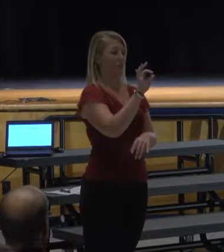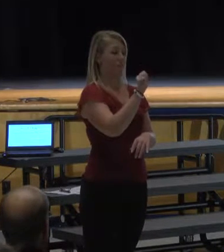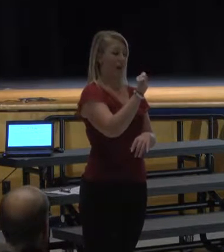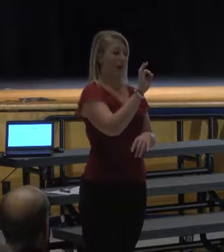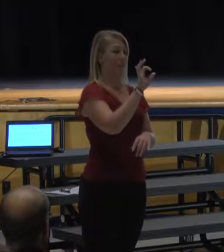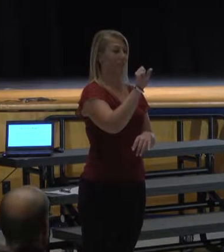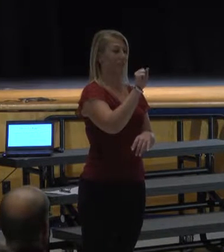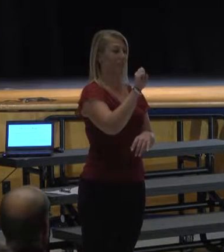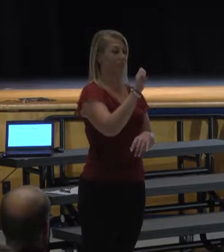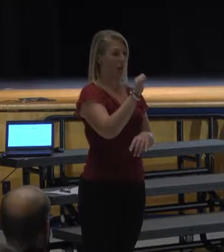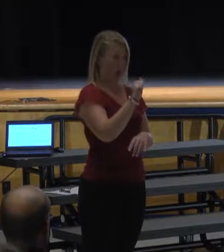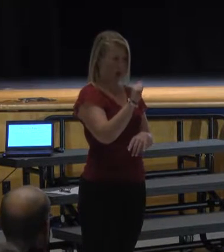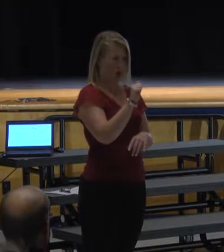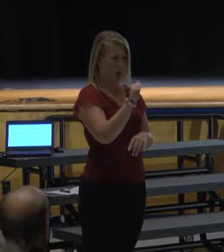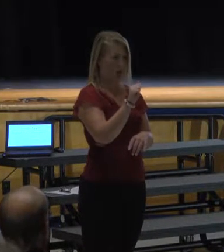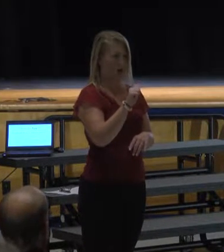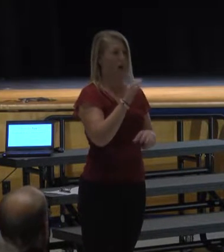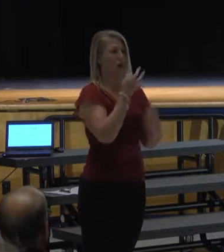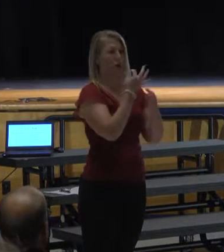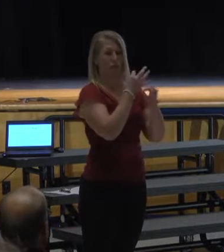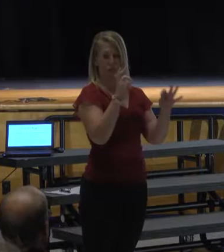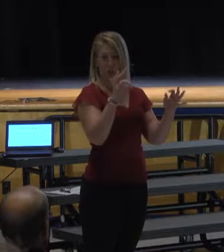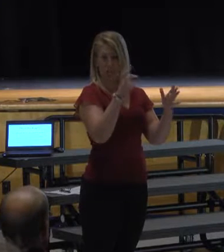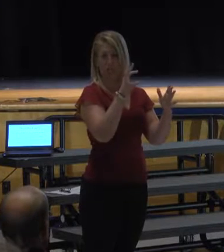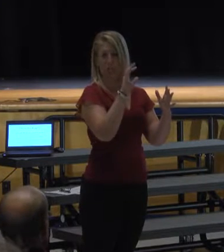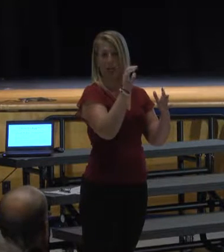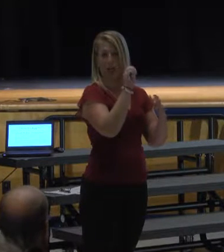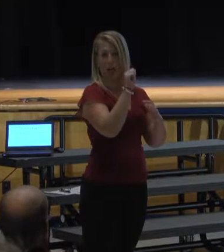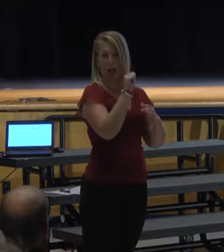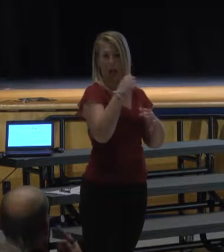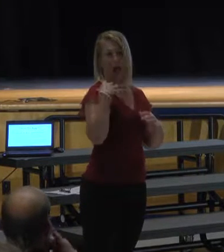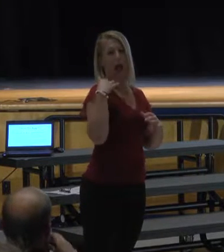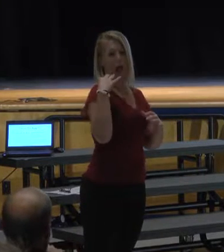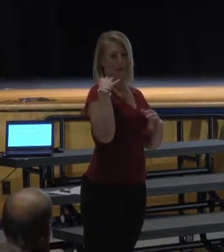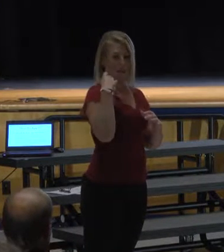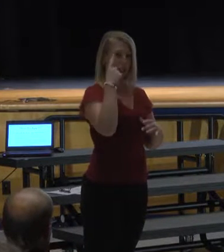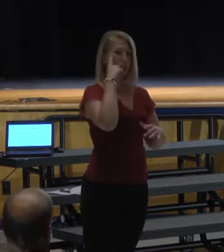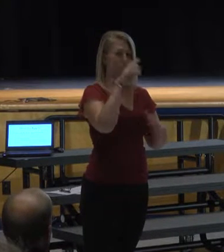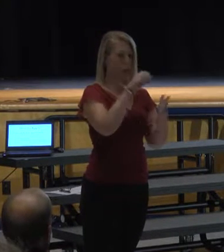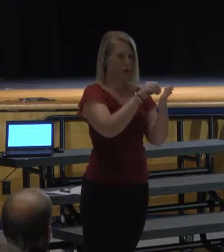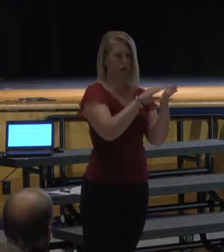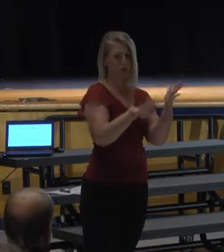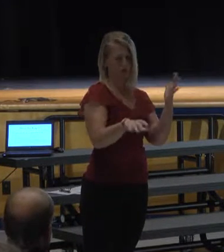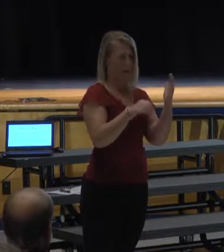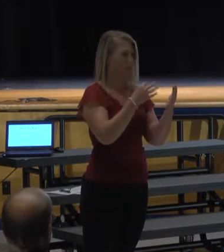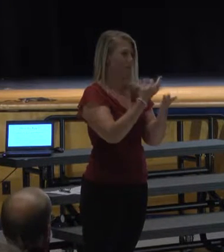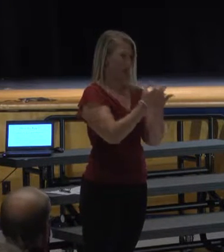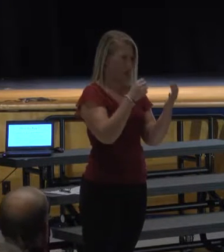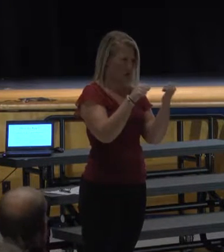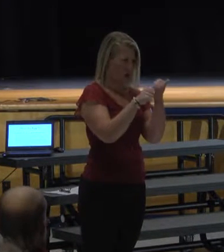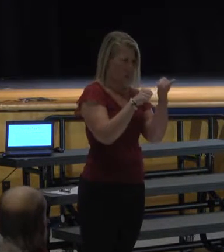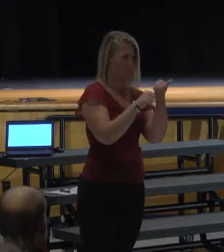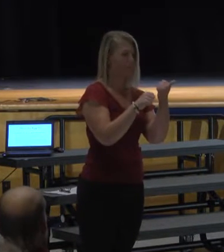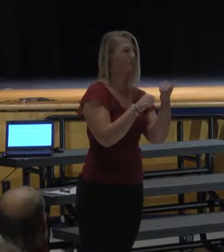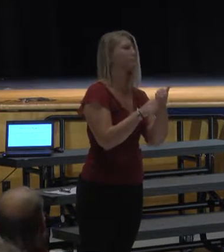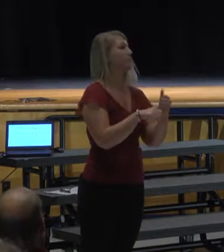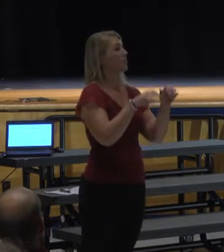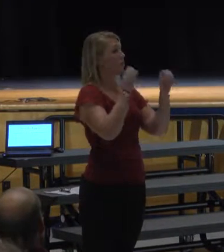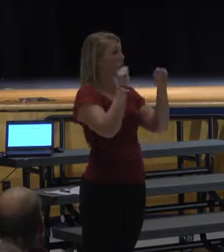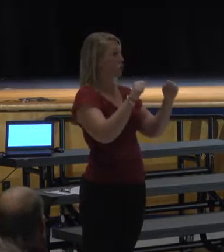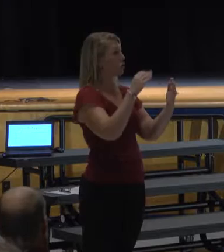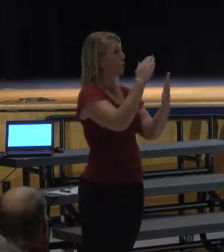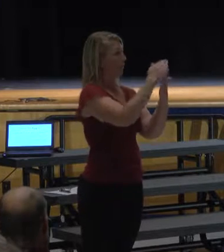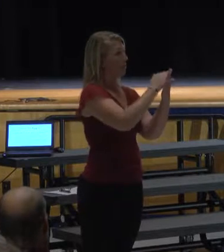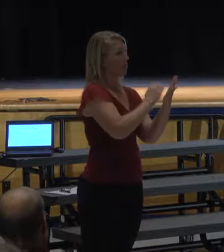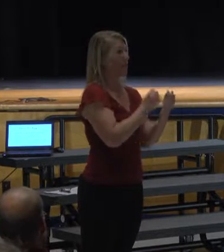Aid. You need to do this for any college you're considering, but you only need to do it once because you can list multiple colleges on the